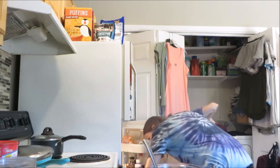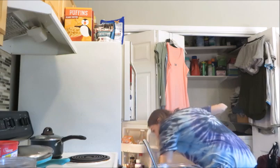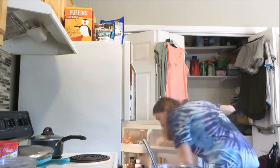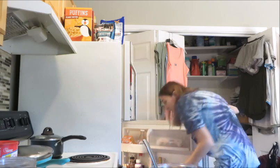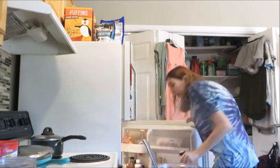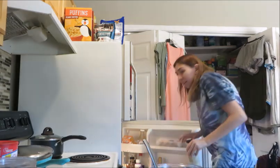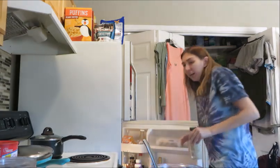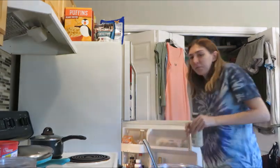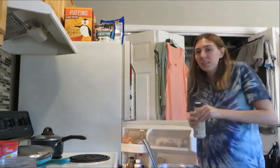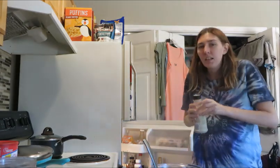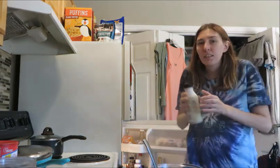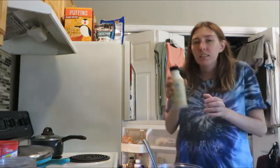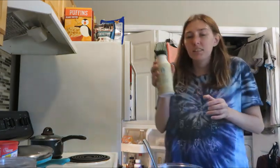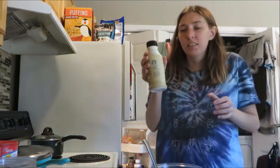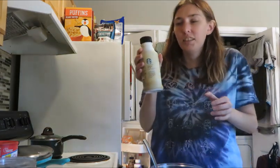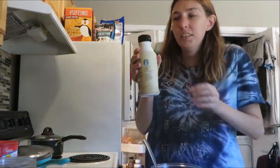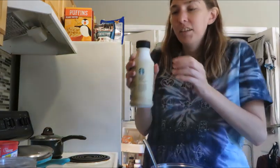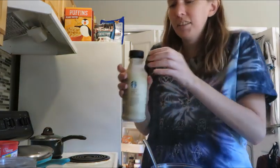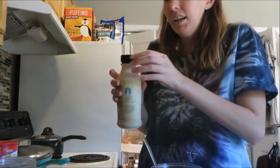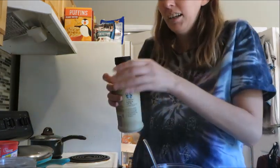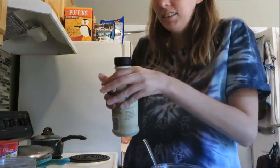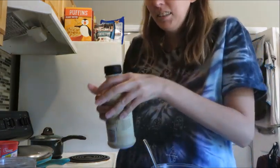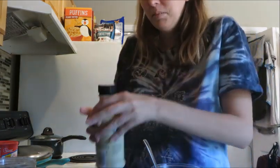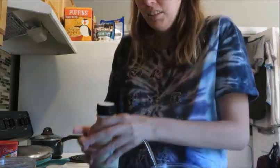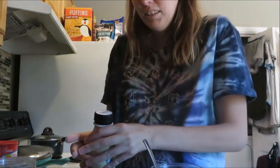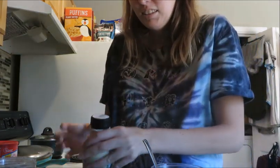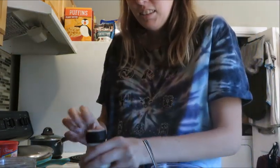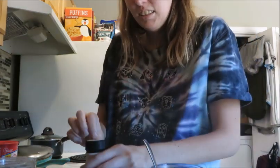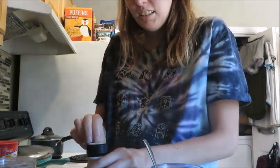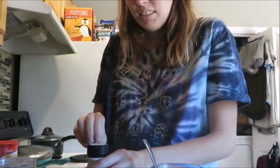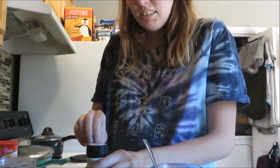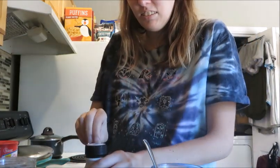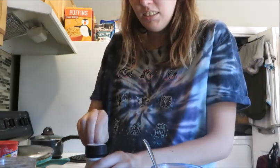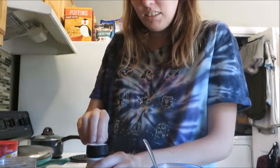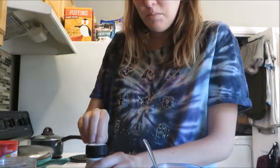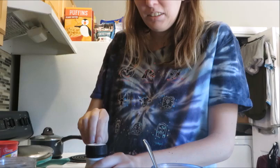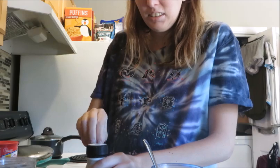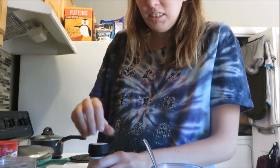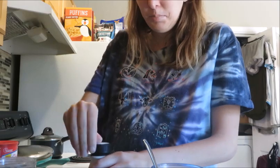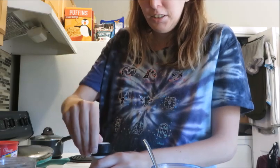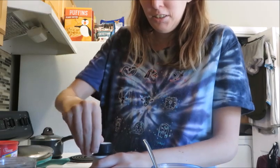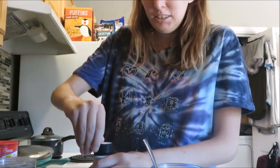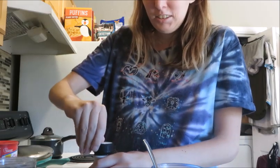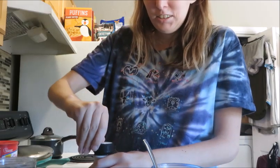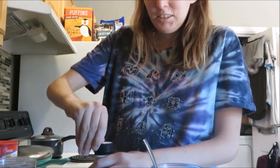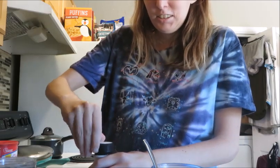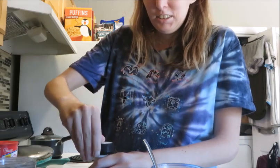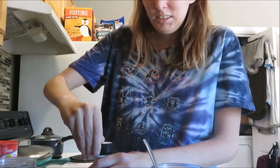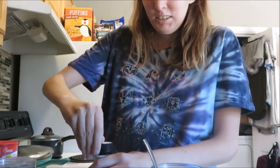I don't care. I'm gonna add this. I'm gonna add a teeny bit of this to see if that's gonna make this taste better.